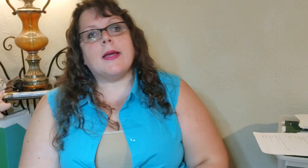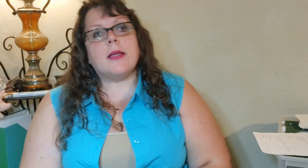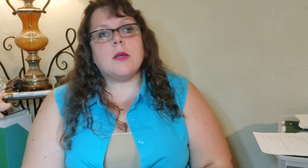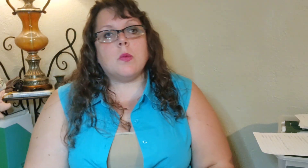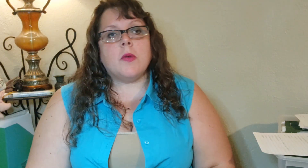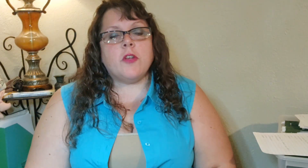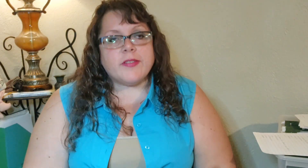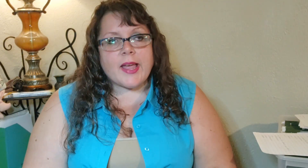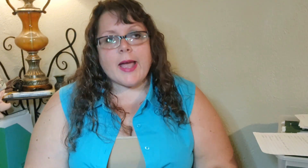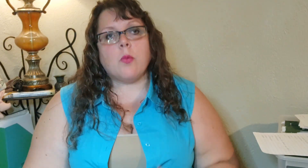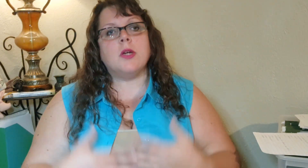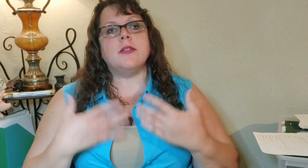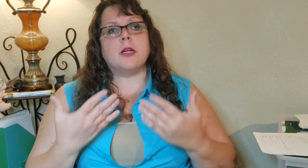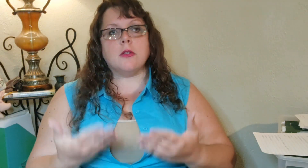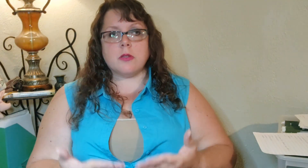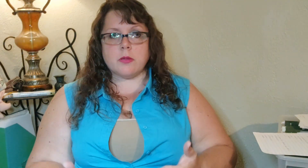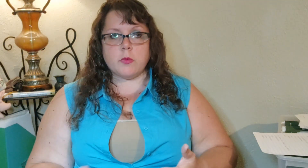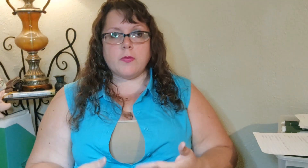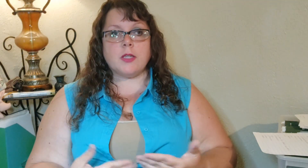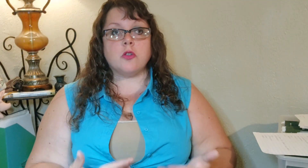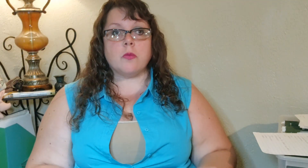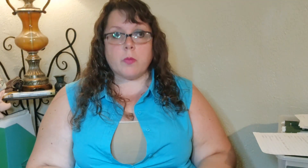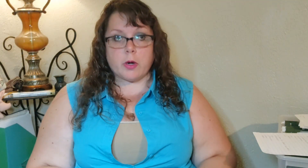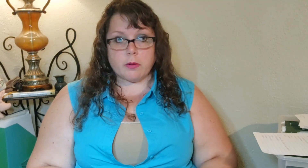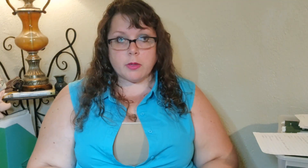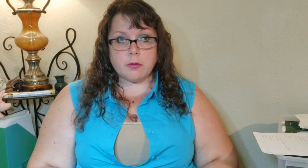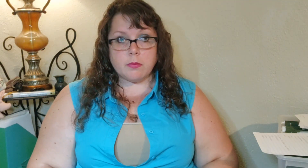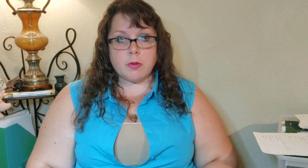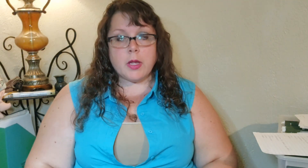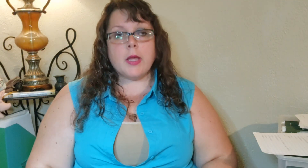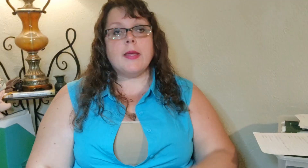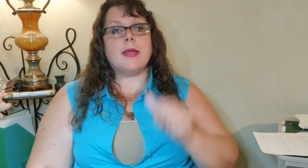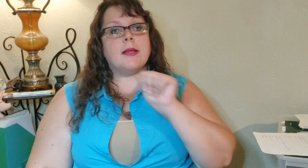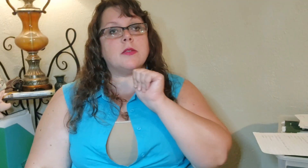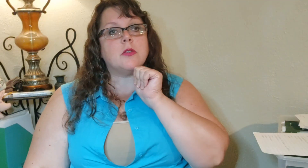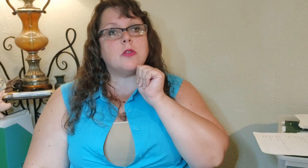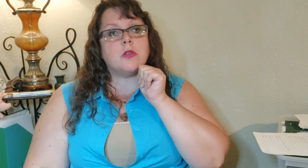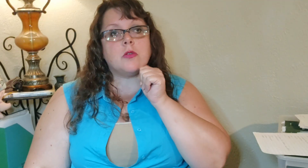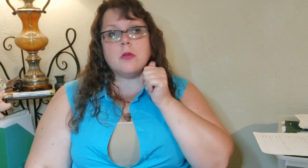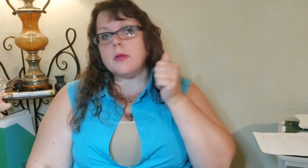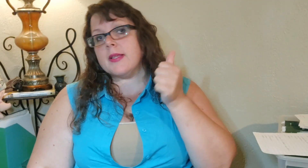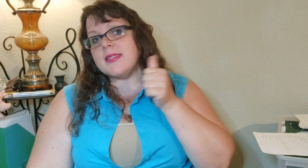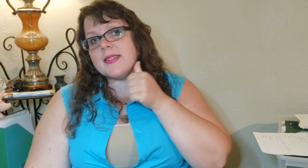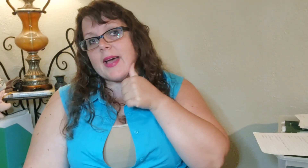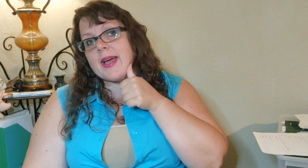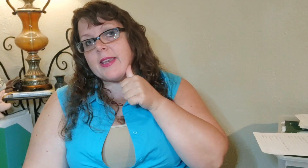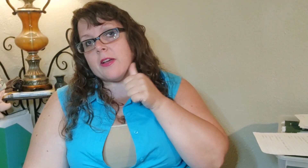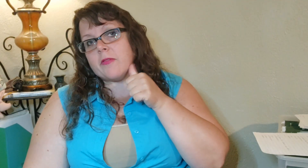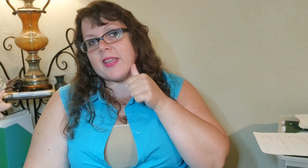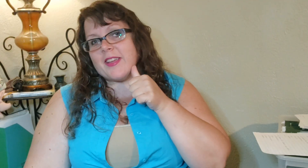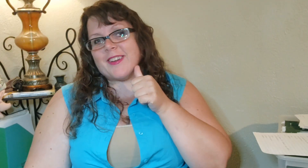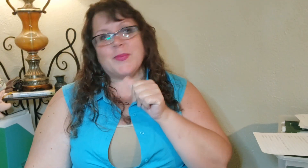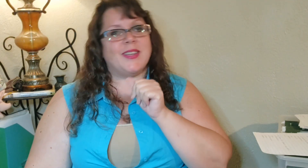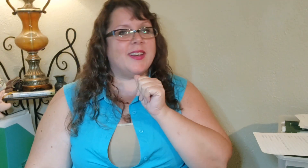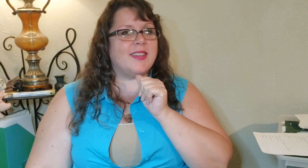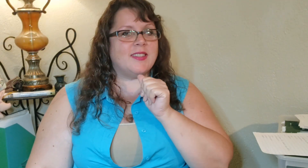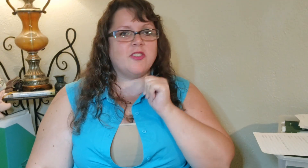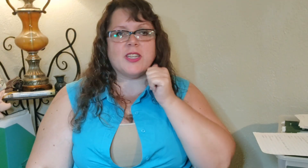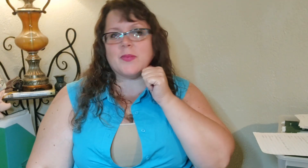And if you say, I want to go to the movie tomorrow, it's the side over here, but not the chin,